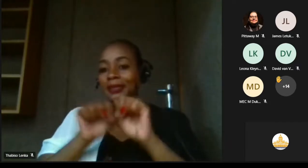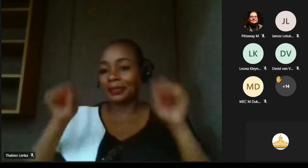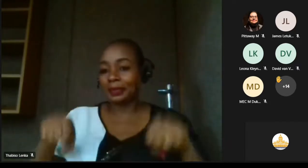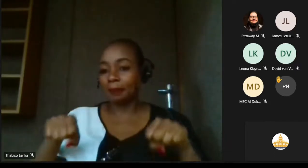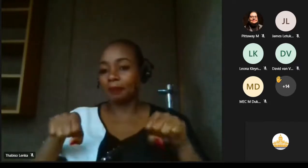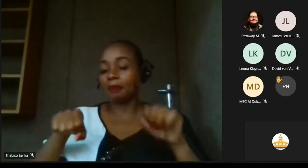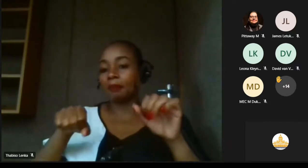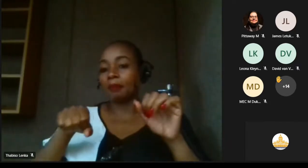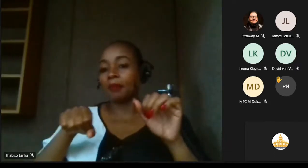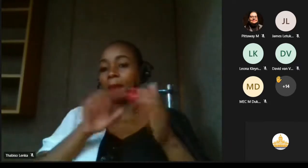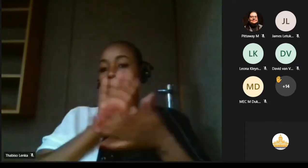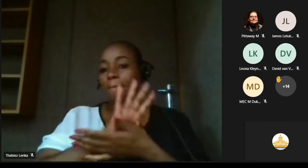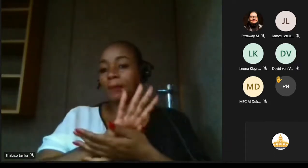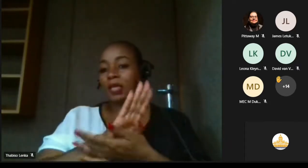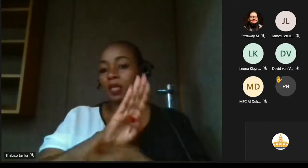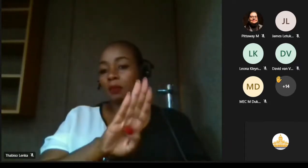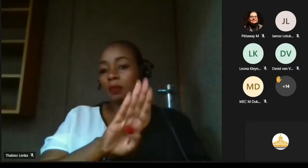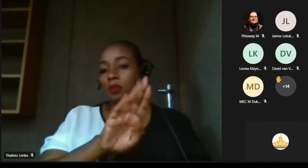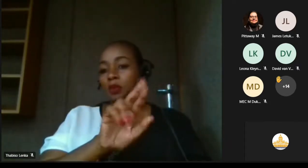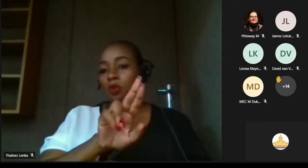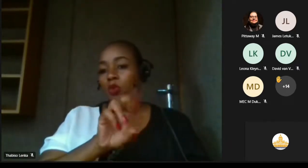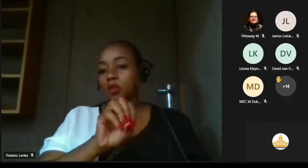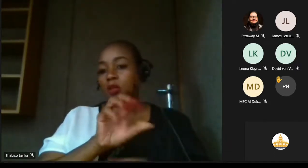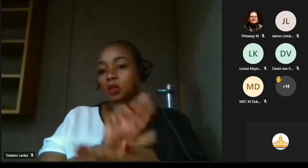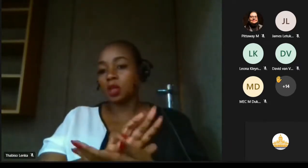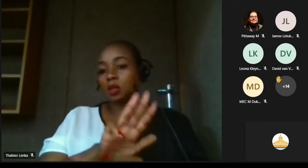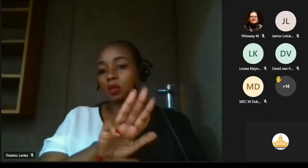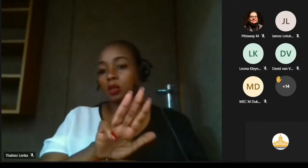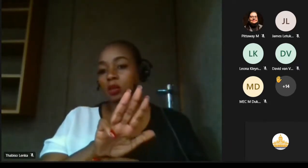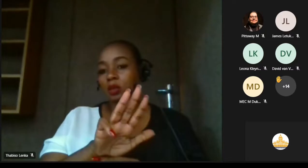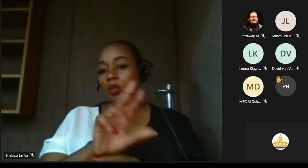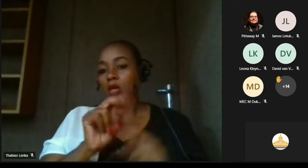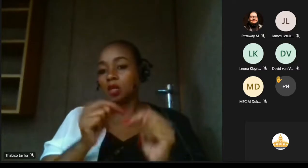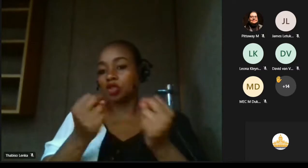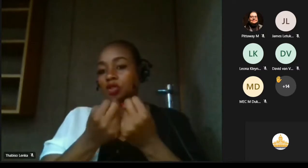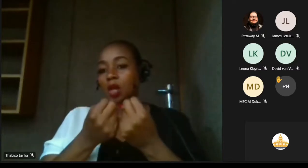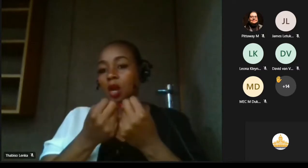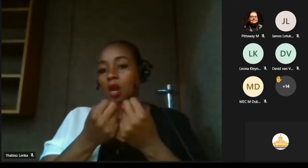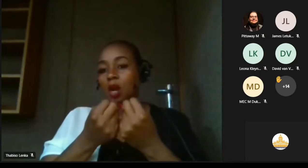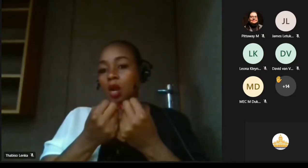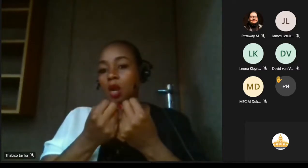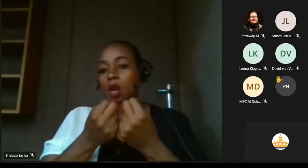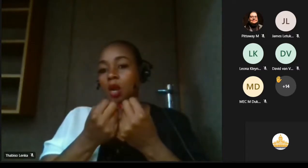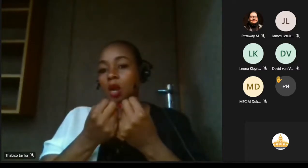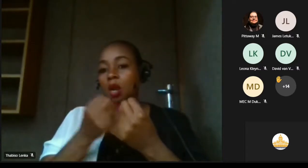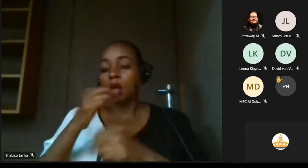Bill B2D 2019 and National Forest Amendment Bill 11D